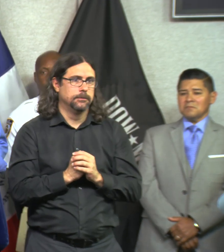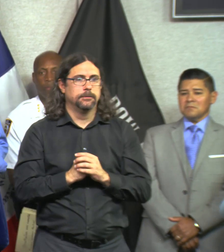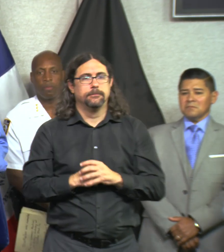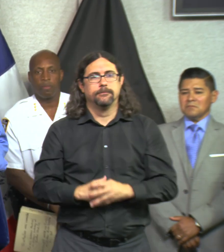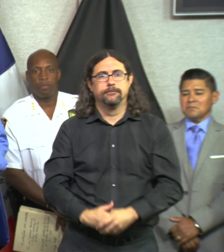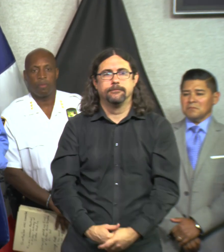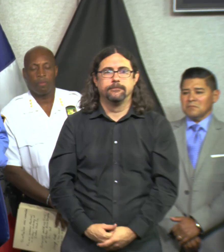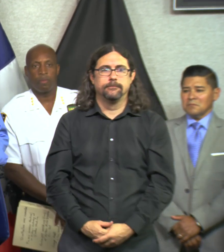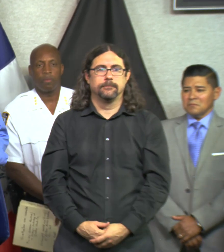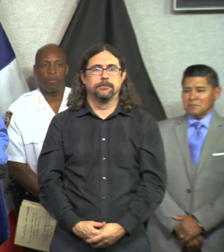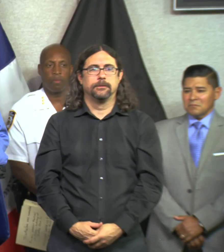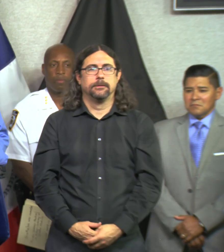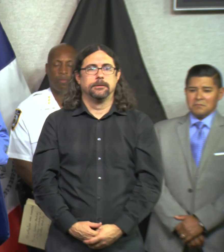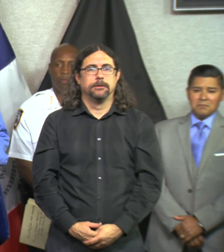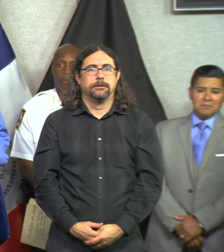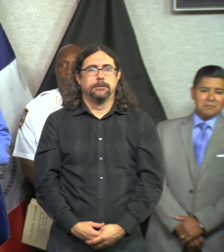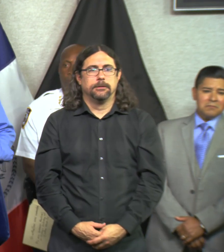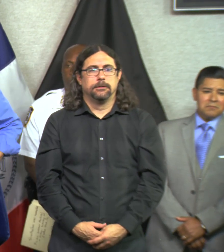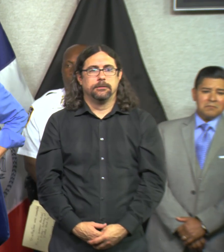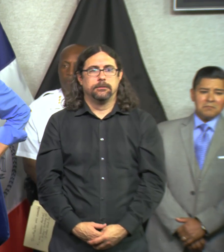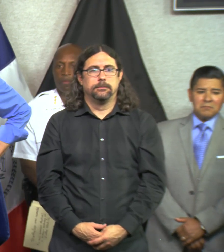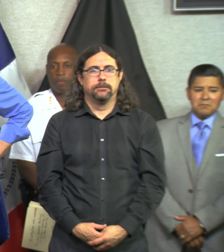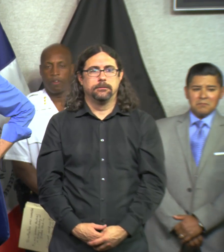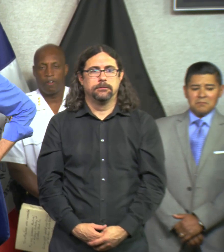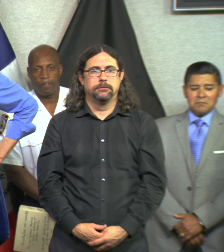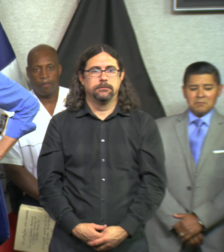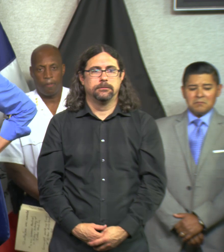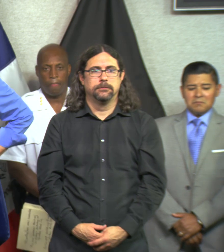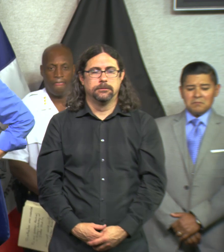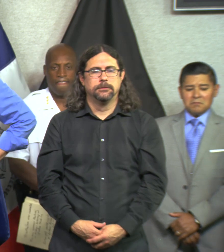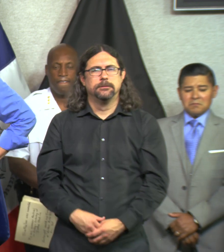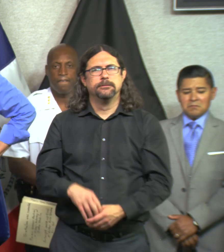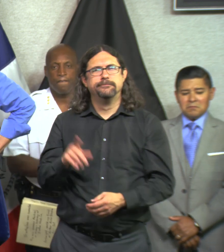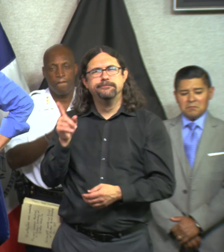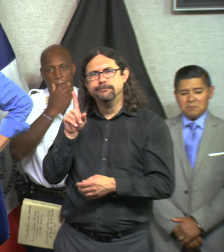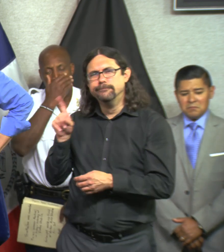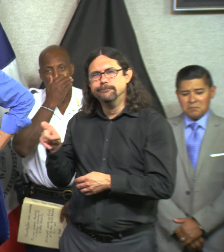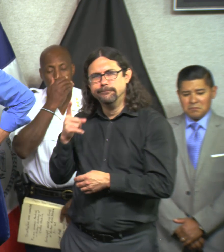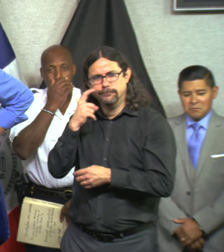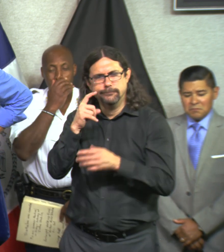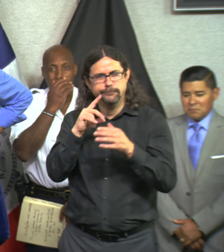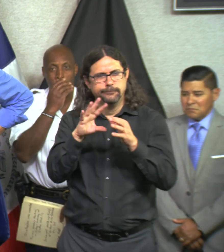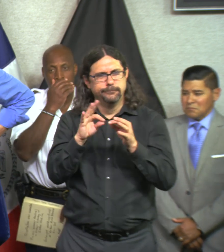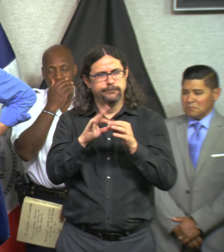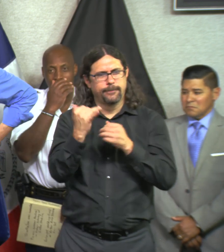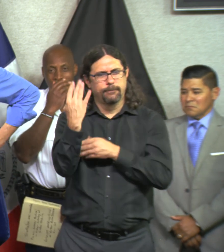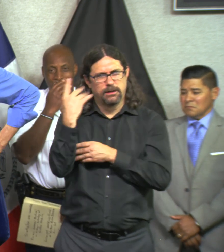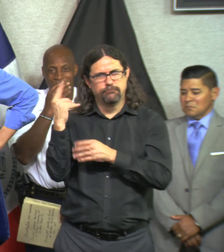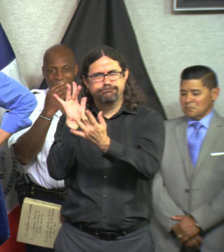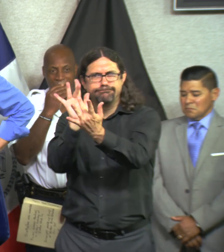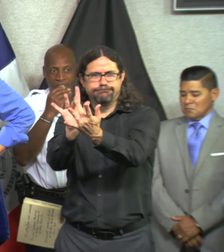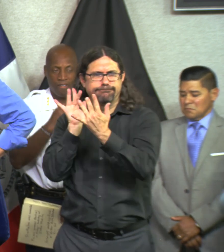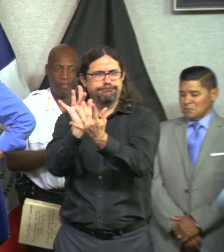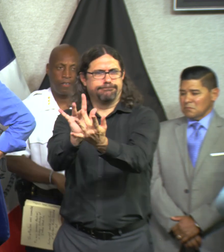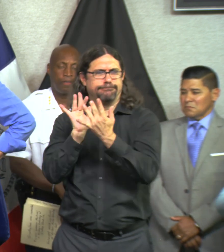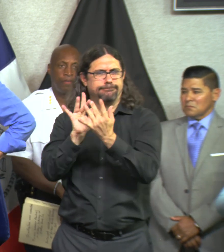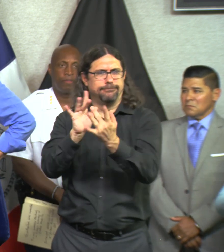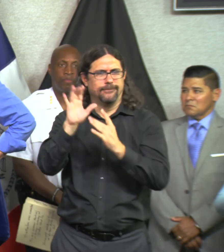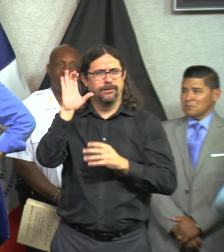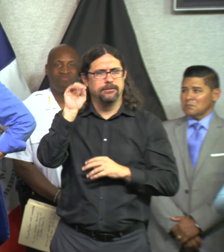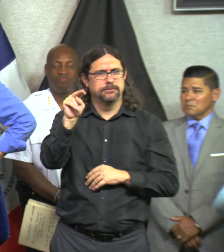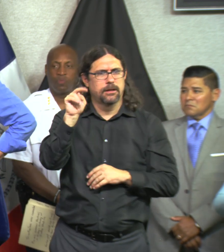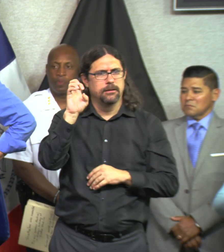Ed regularly throughout the weekend. What does that monitoring look like? Are you getting access to the systems? Are they giving you regular